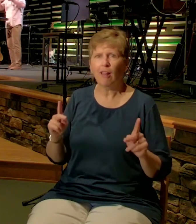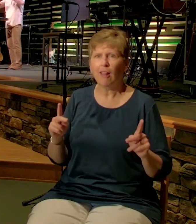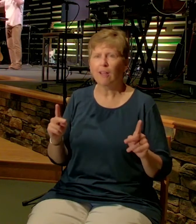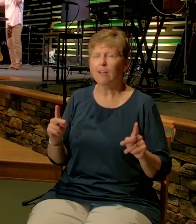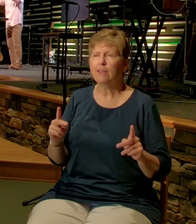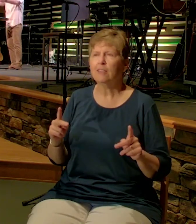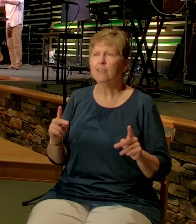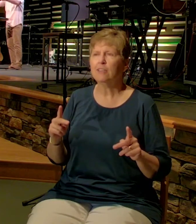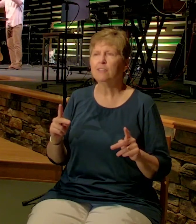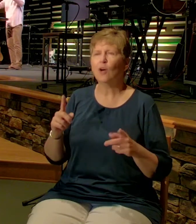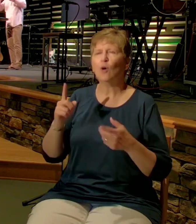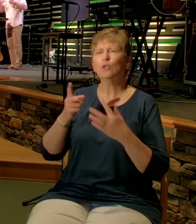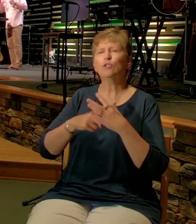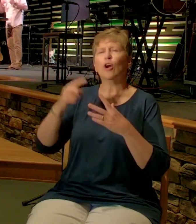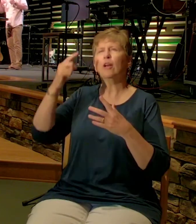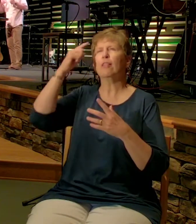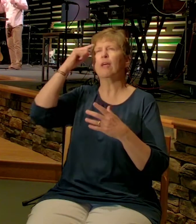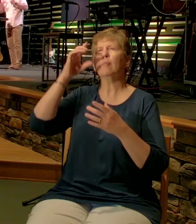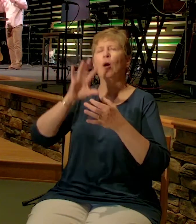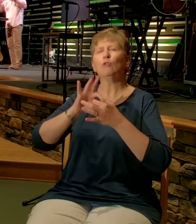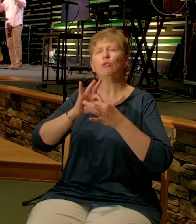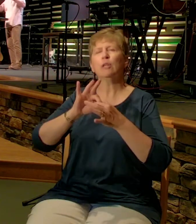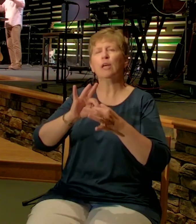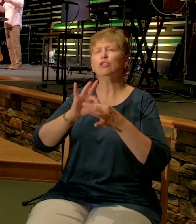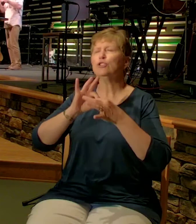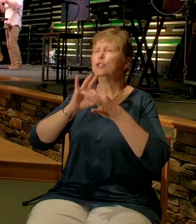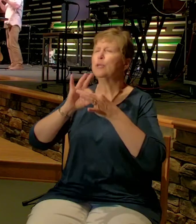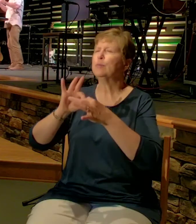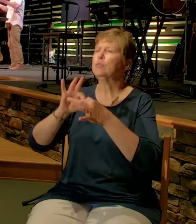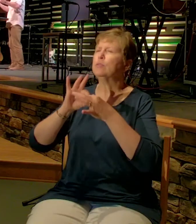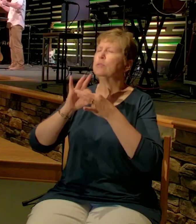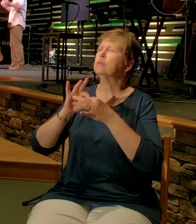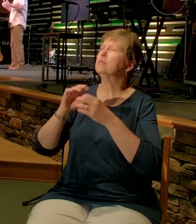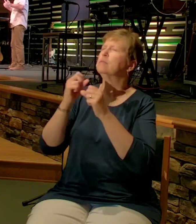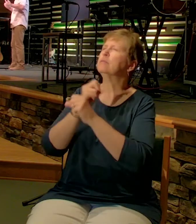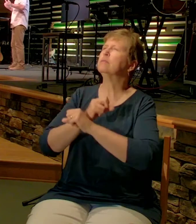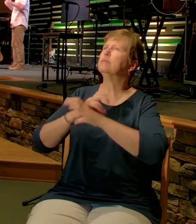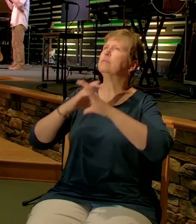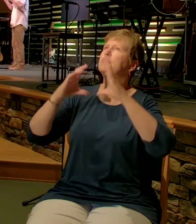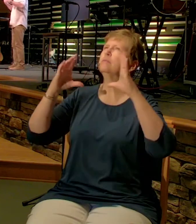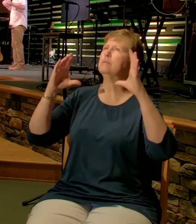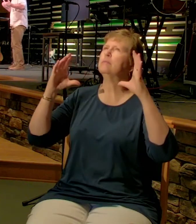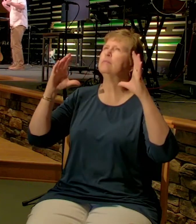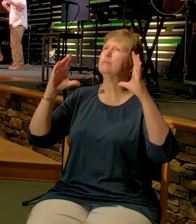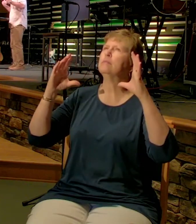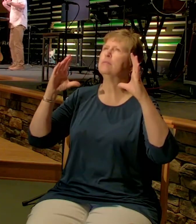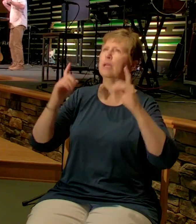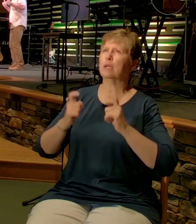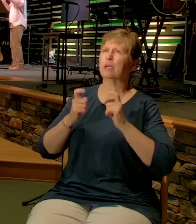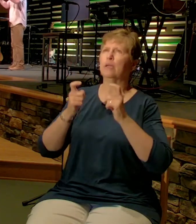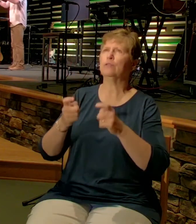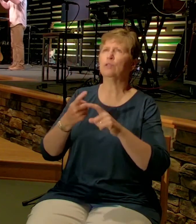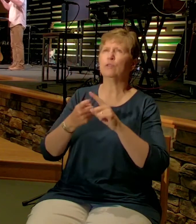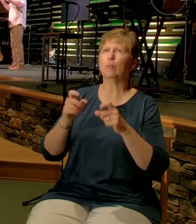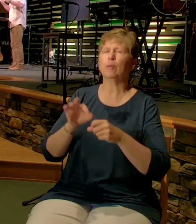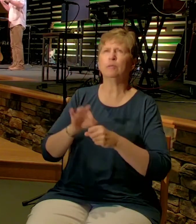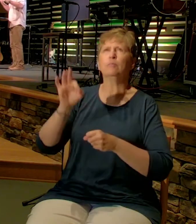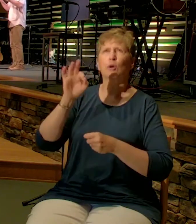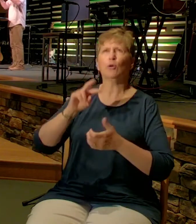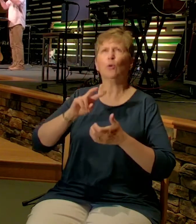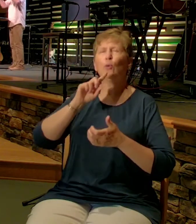start thinking relationships when we look at the fruit of the Spirit the next few weeks. I really believe that they're intended